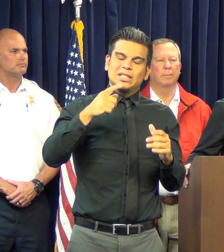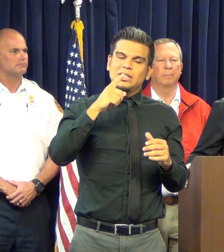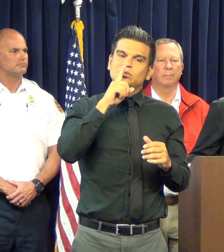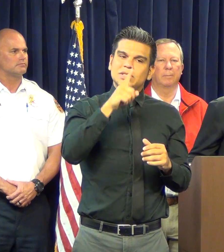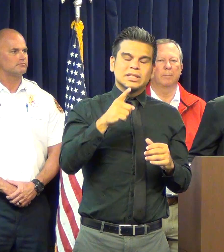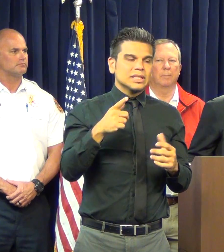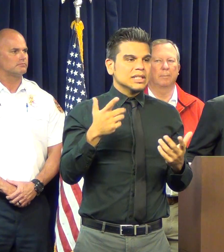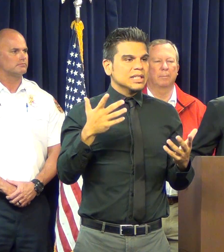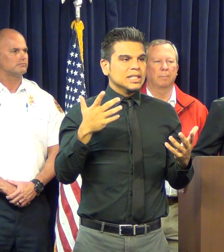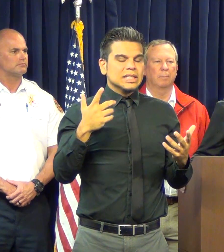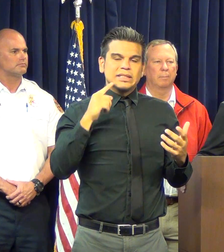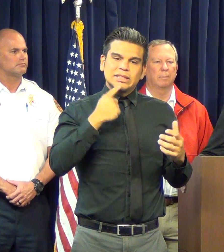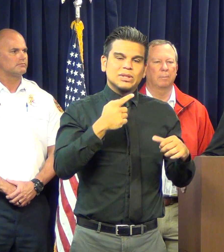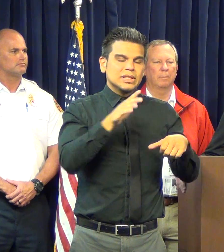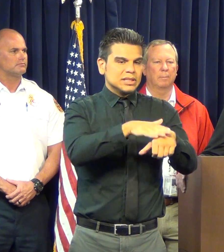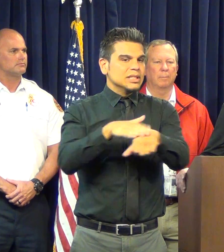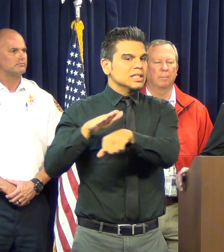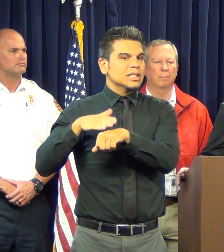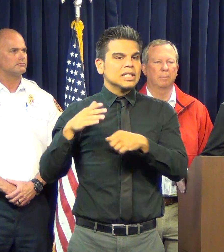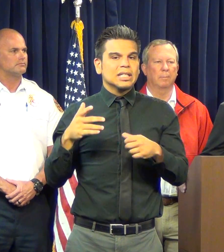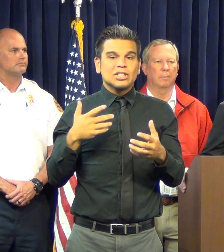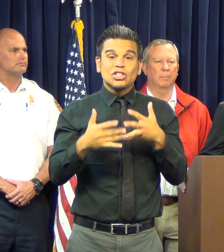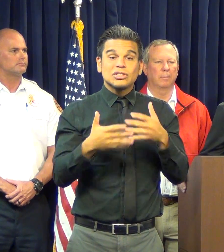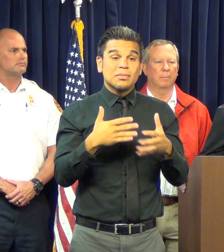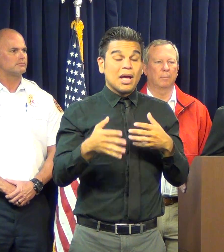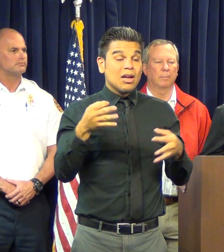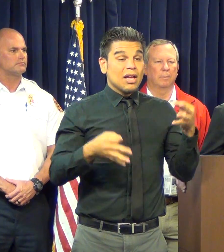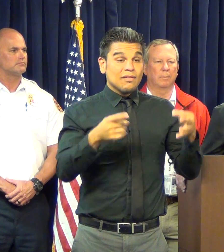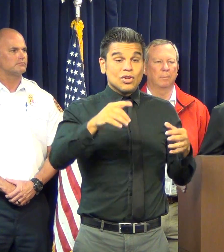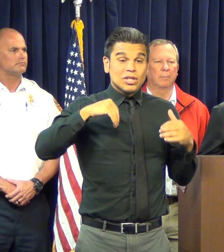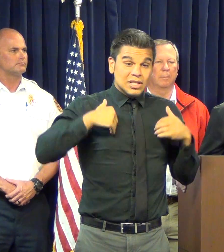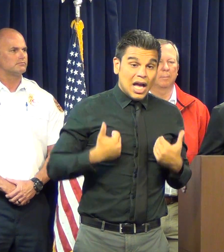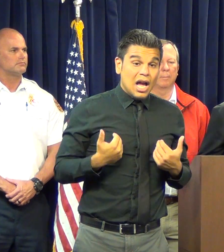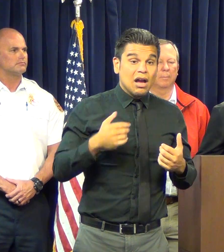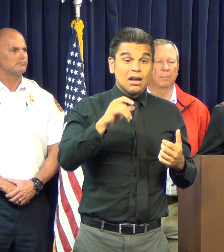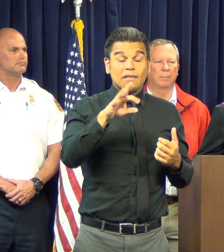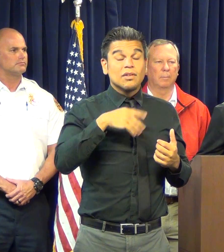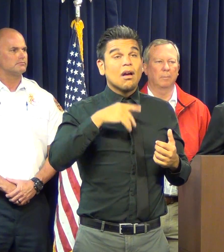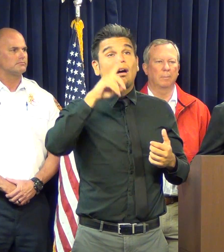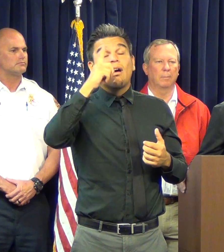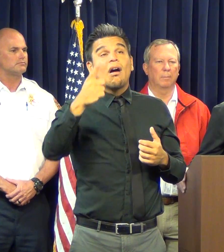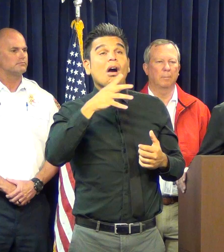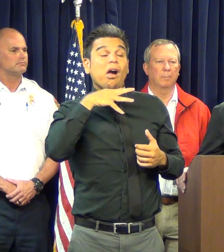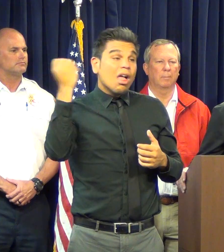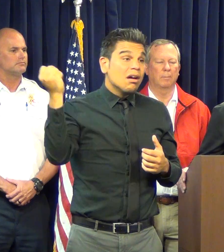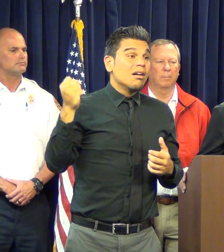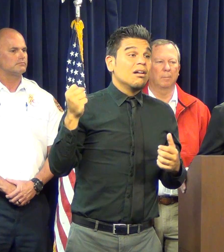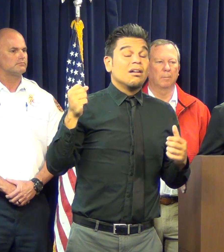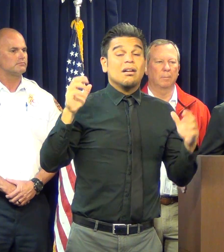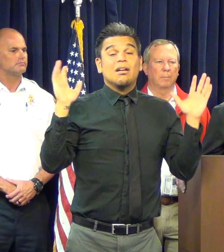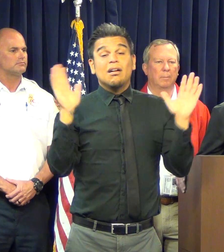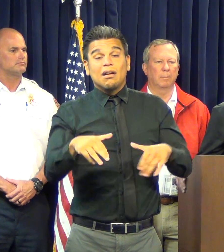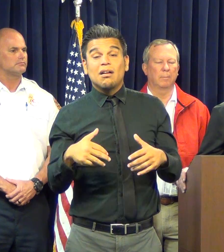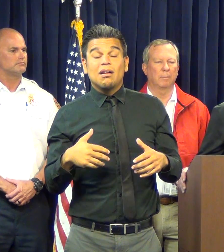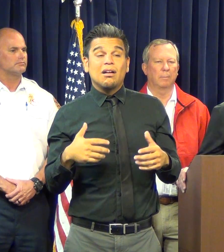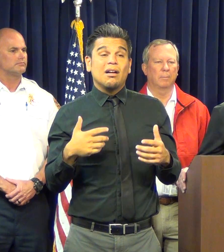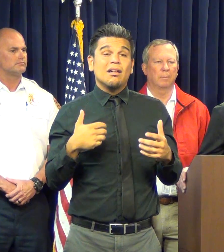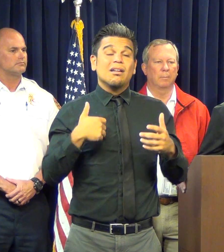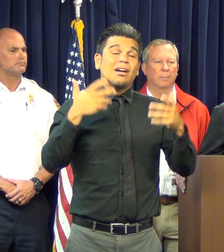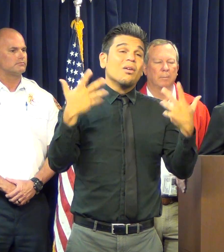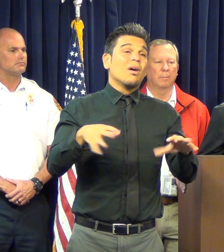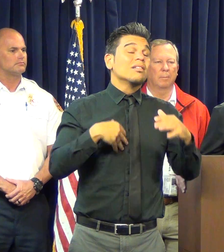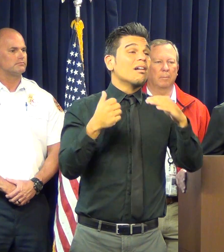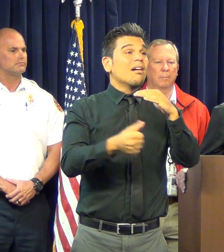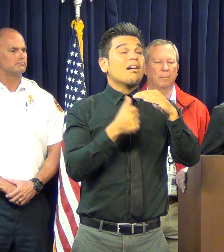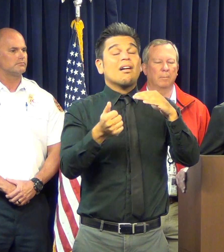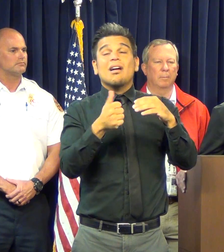matter how uncomfortable you are, no matter how tired you are being cooped up, do not let that get